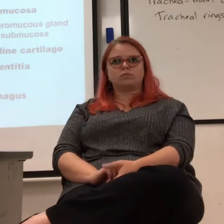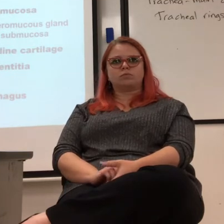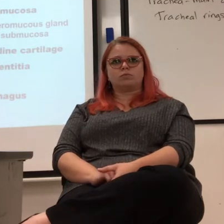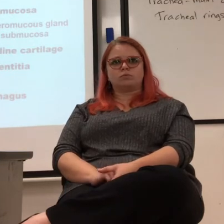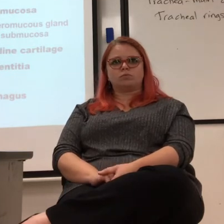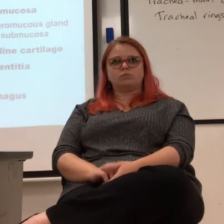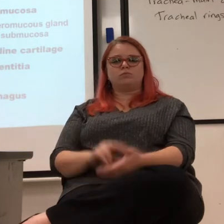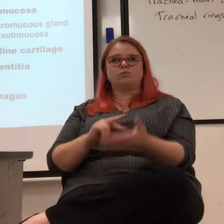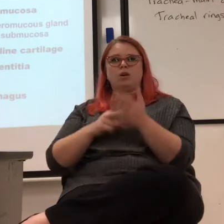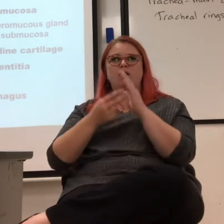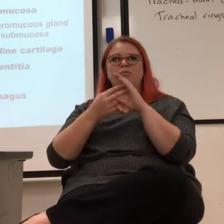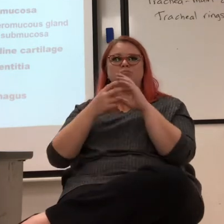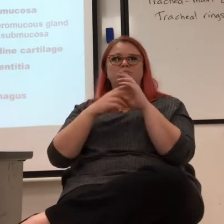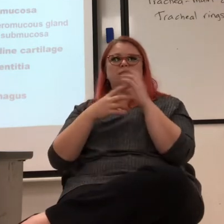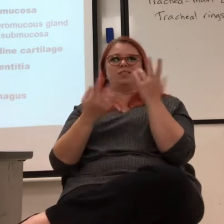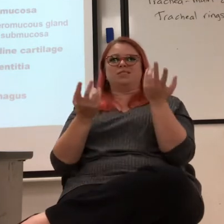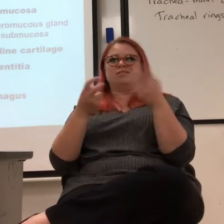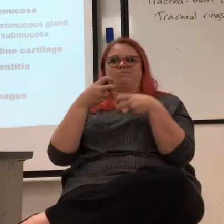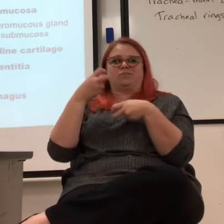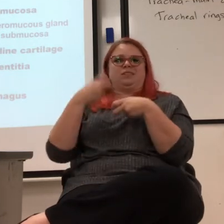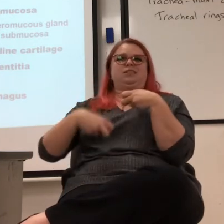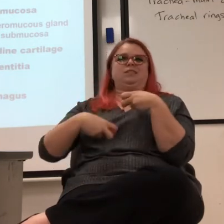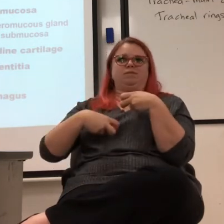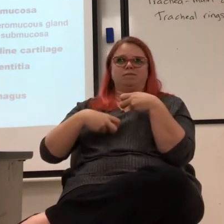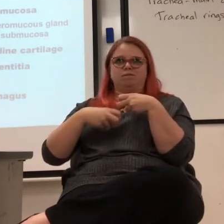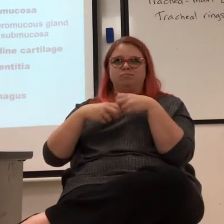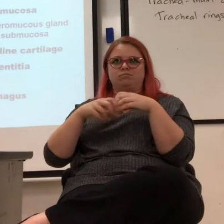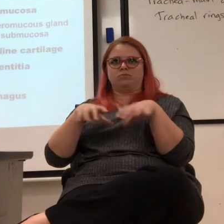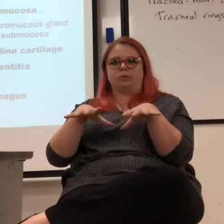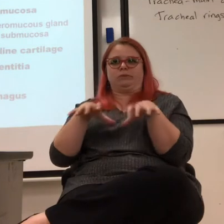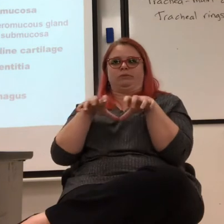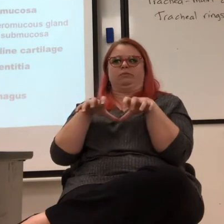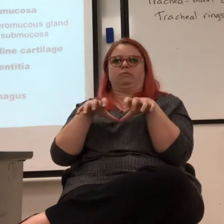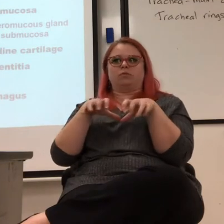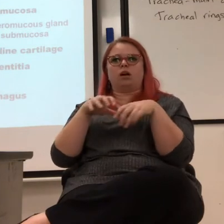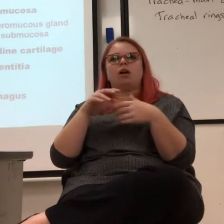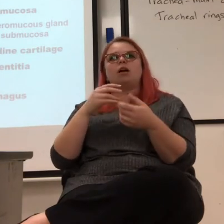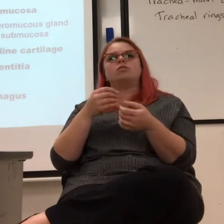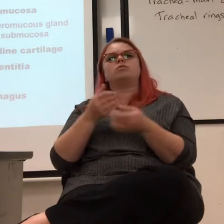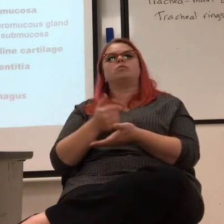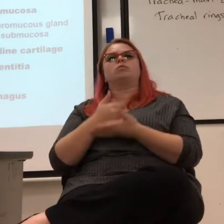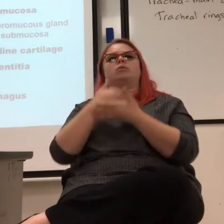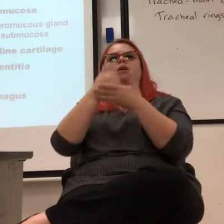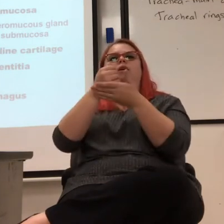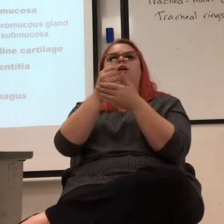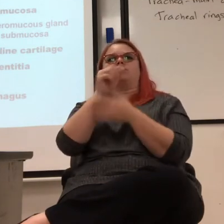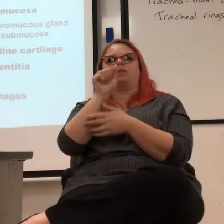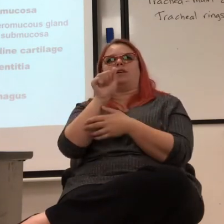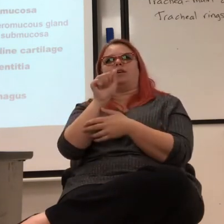They're stiff. That's good. It keeps the airway open as you ventilate air through it. It won't collapse.